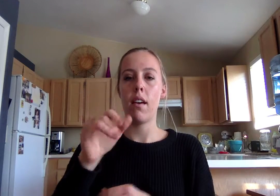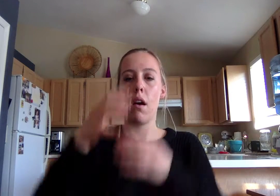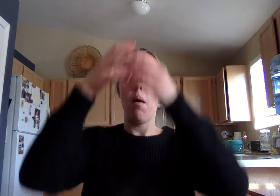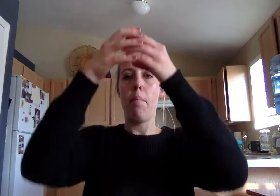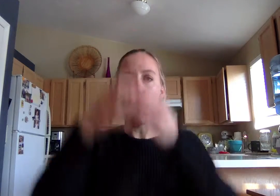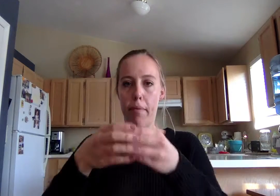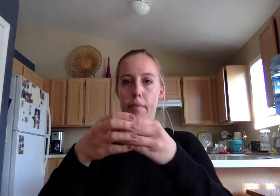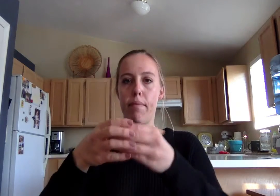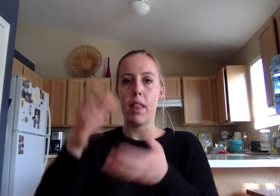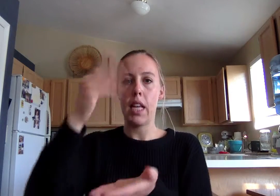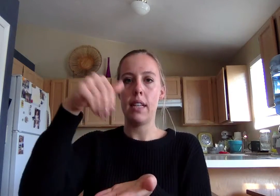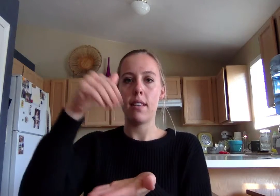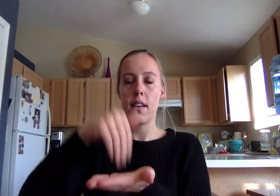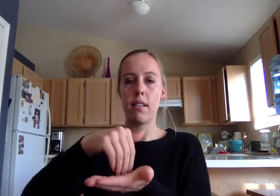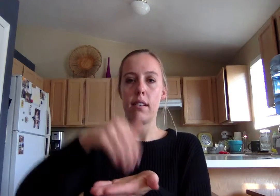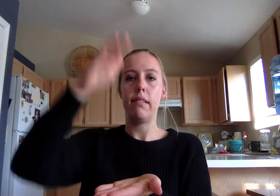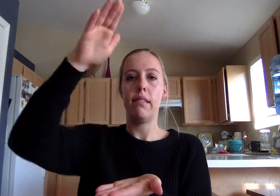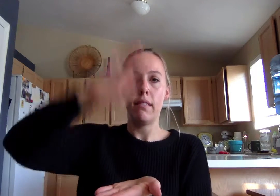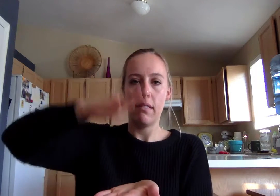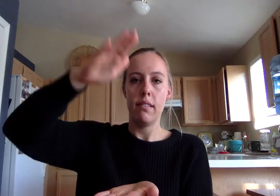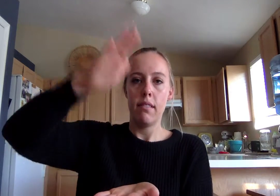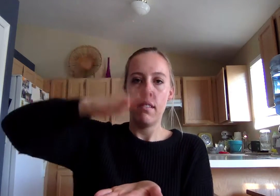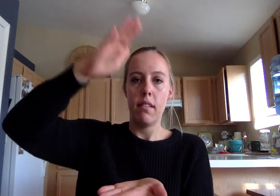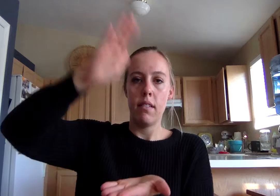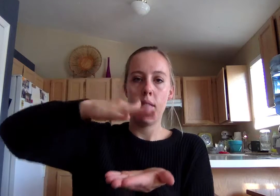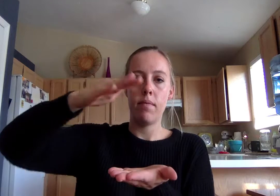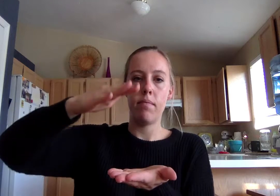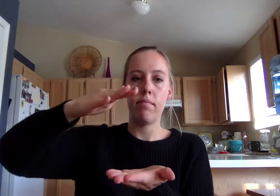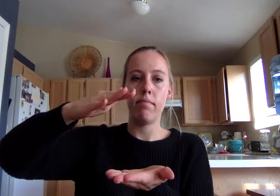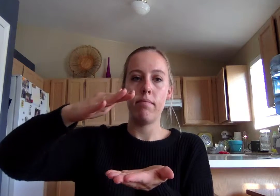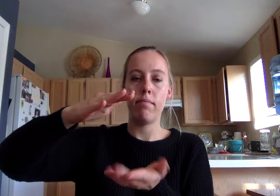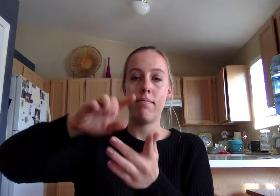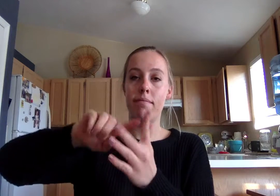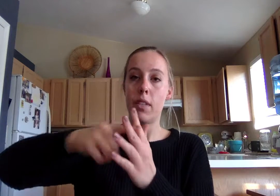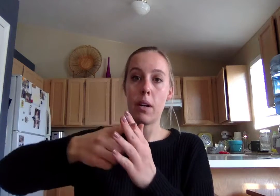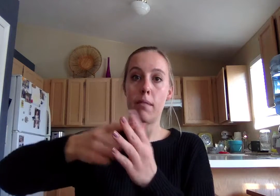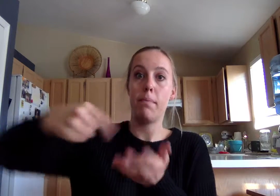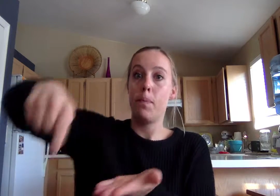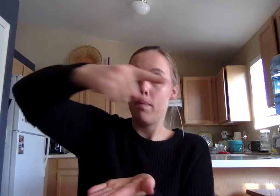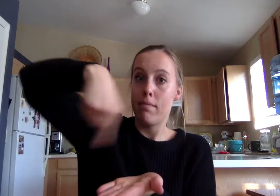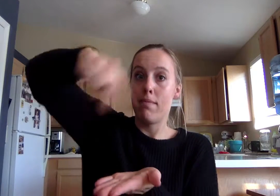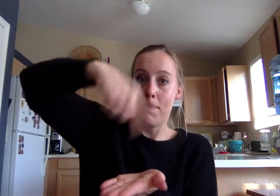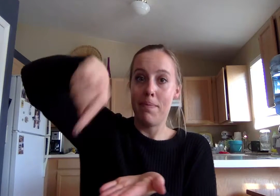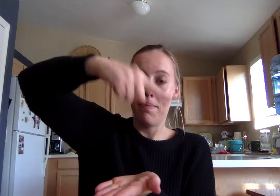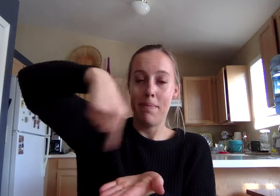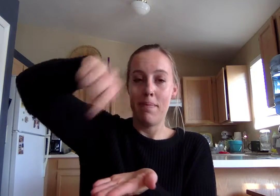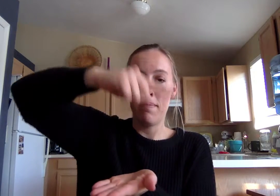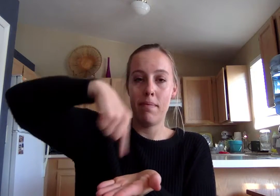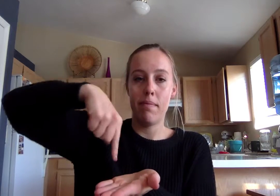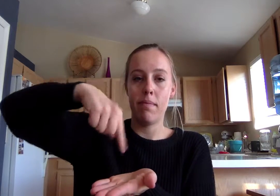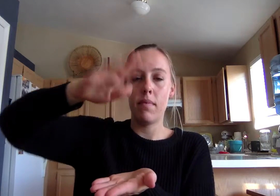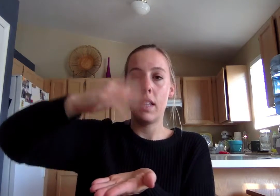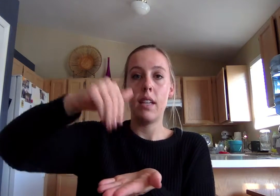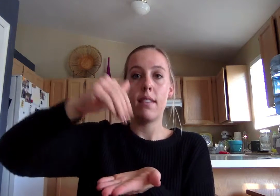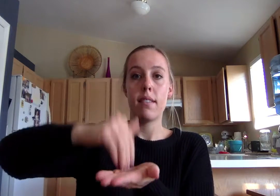Give it a couple pats and turn on your wheel. And center at high speed and then